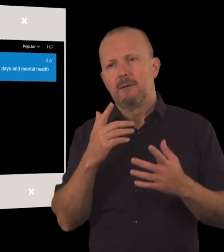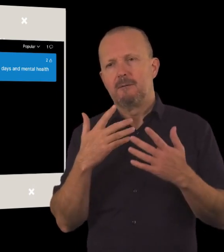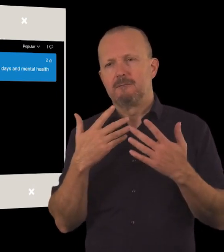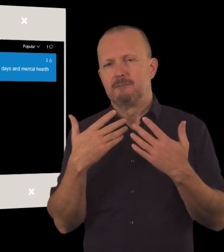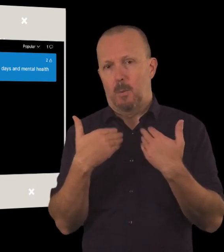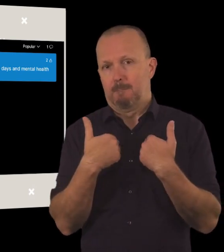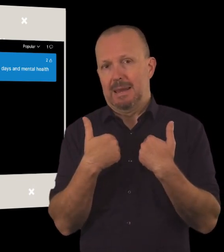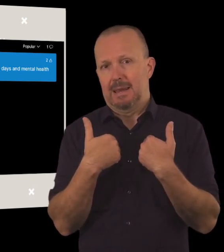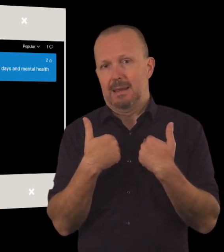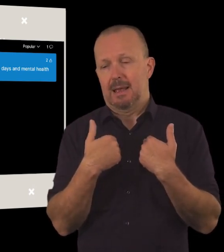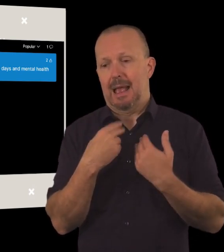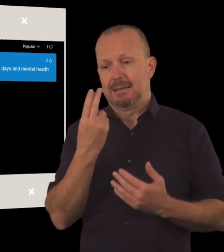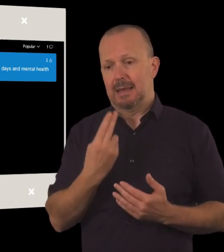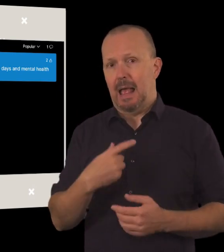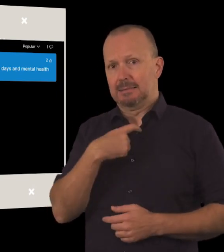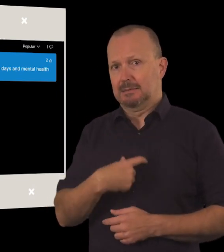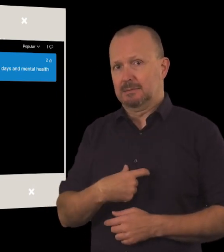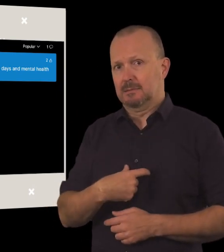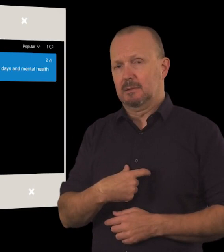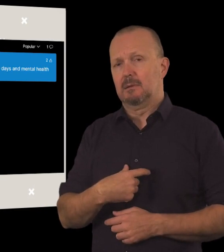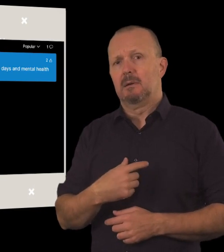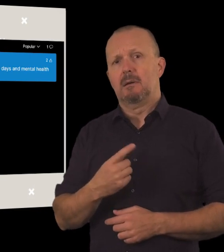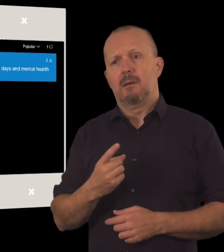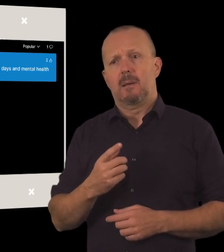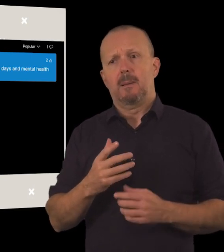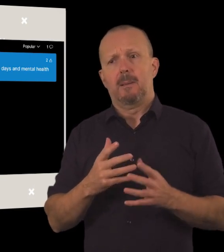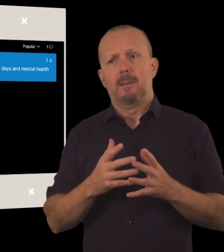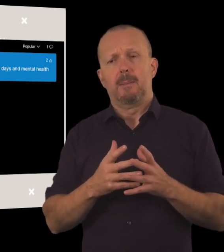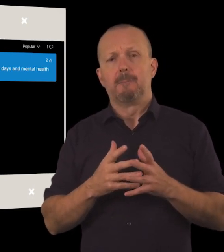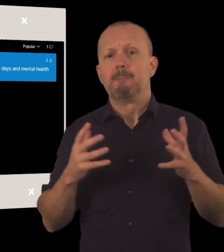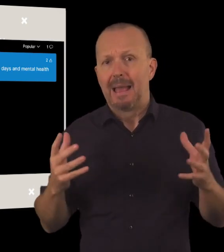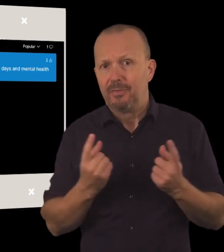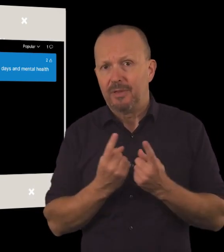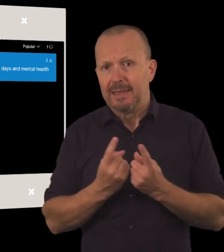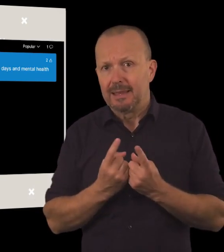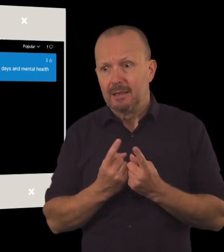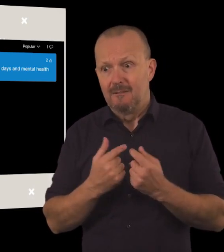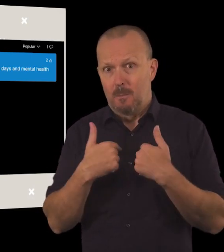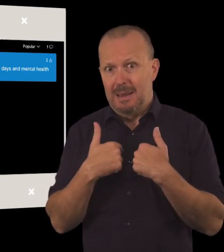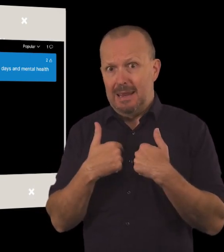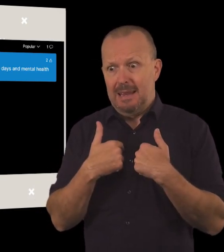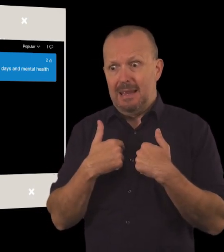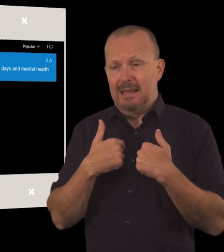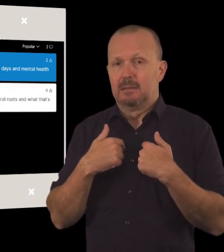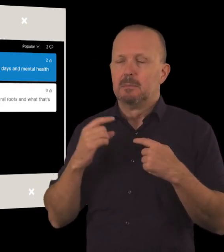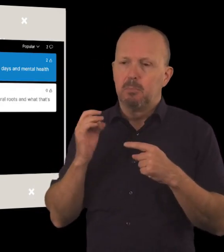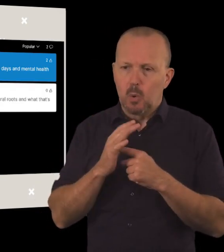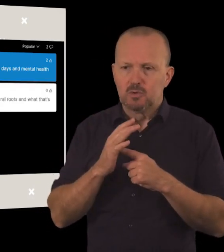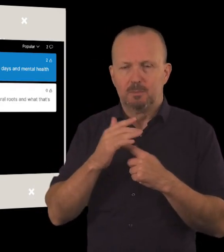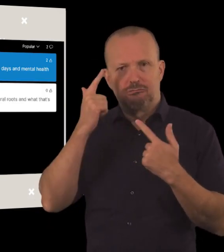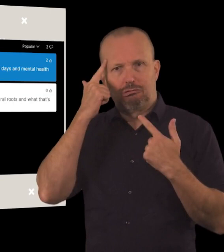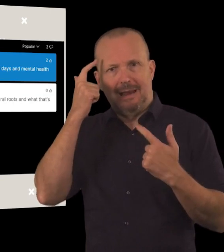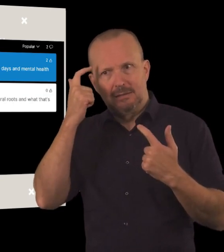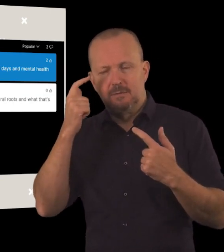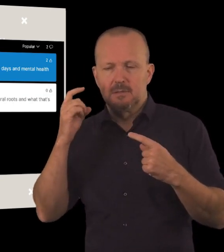and I'm not feeling good, then I can't really do my job properly. And I think it's the same for my team too. We need to